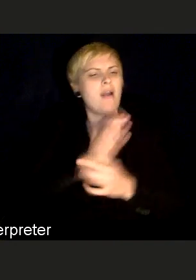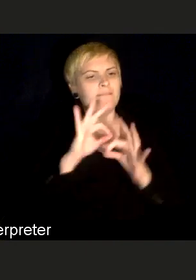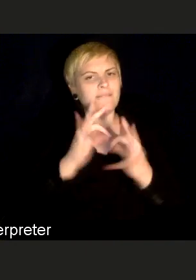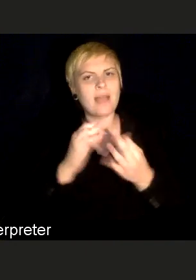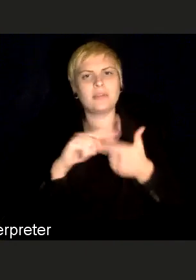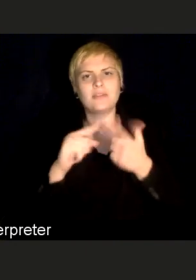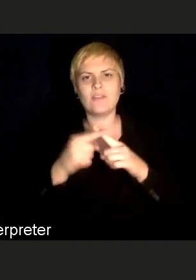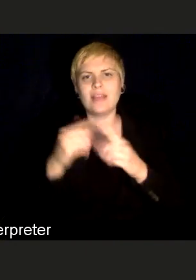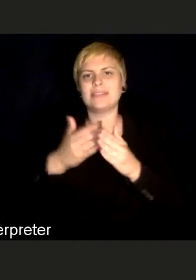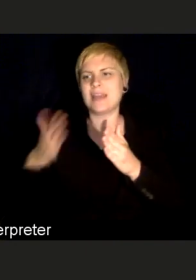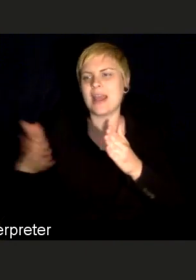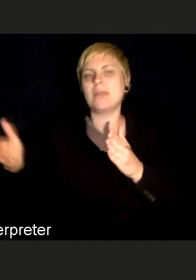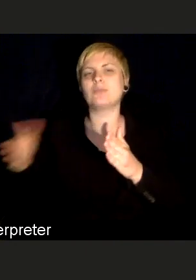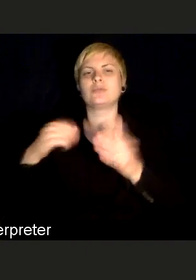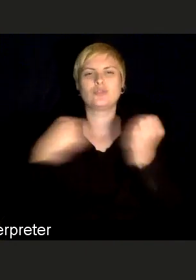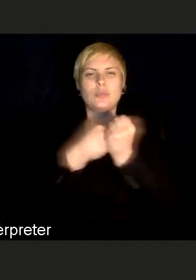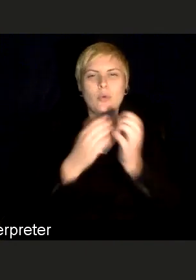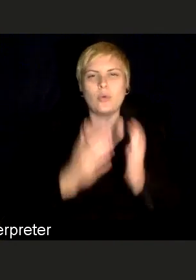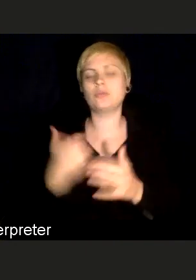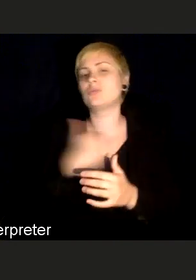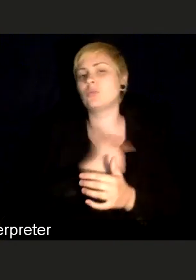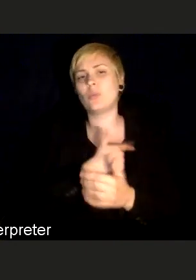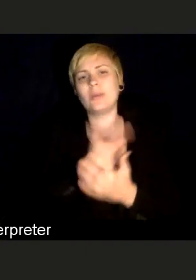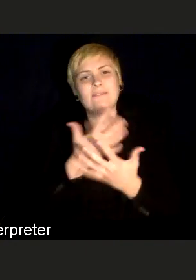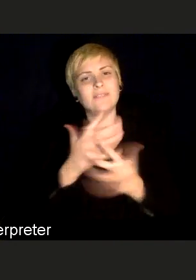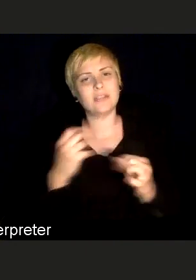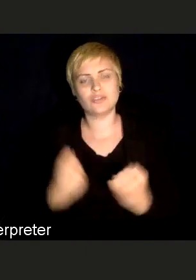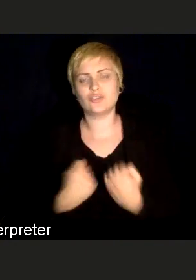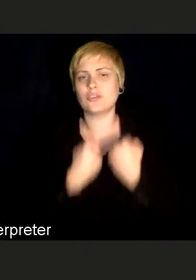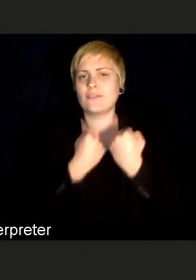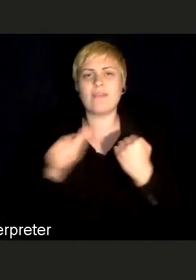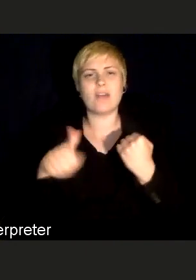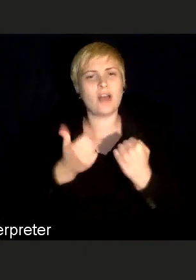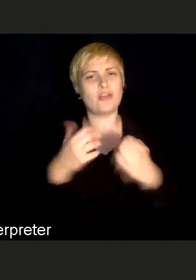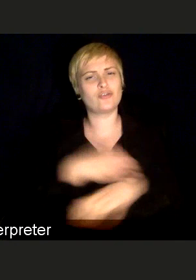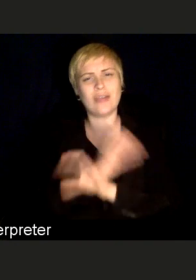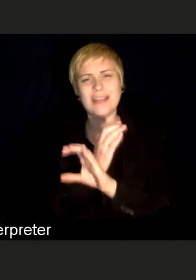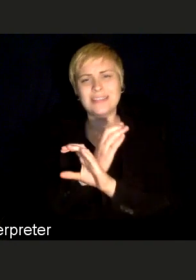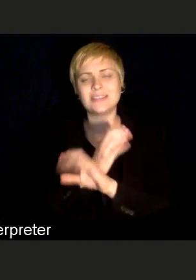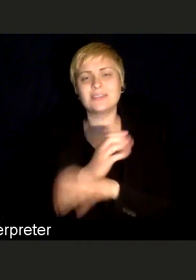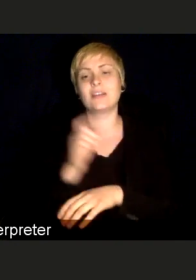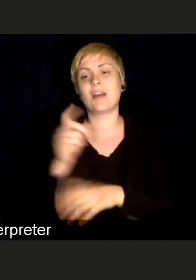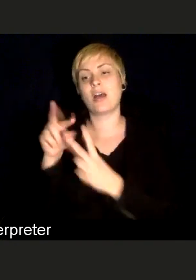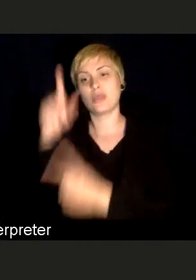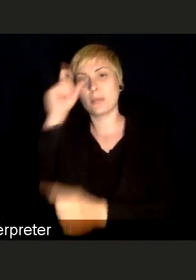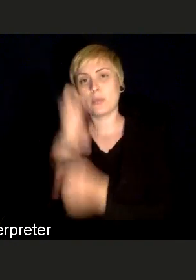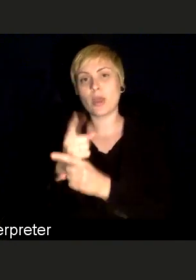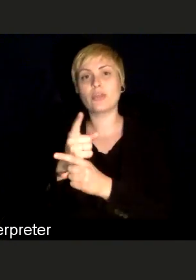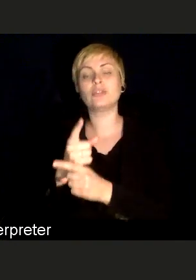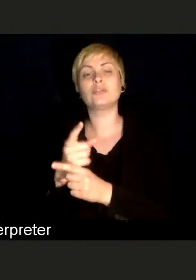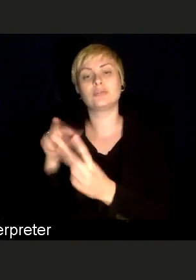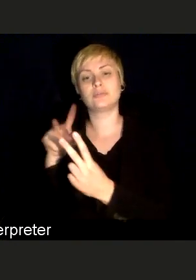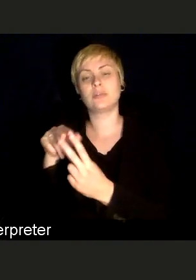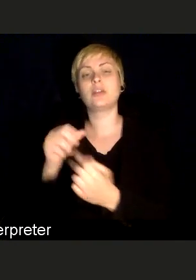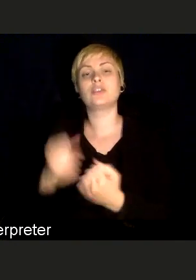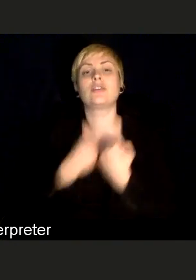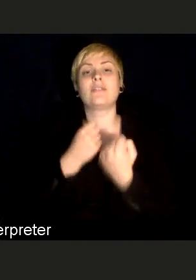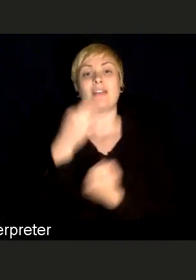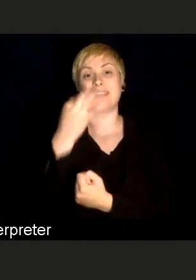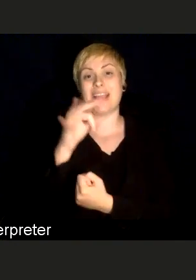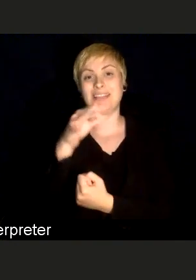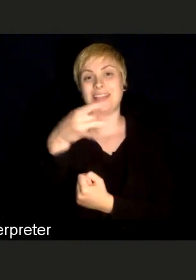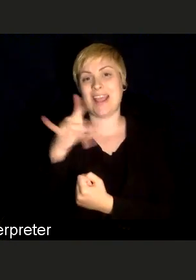have survived other crises. The Beebe brothers survived the 1918 Spanish flu